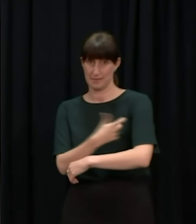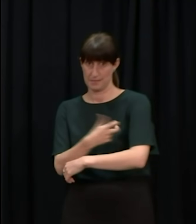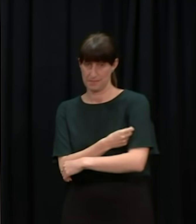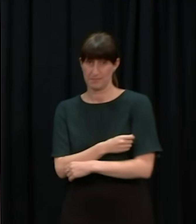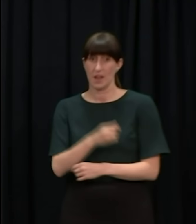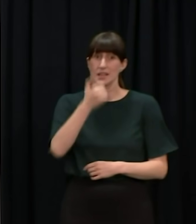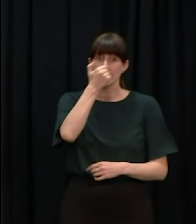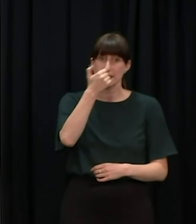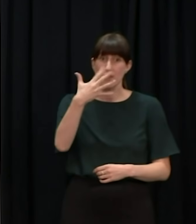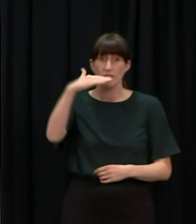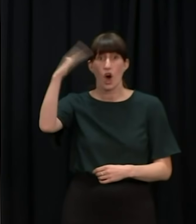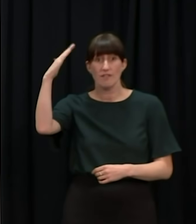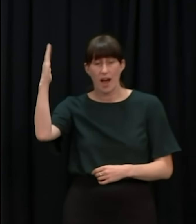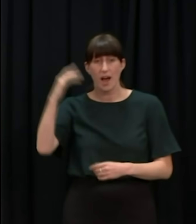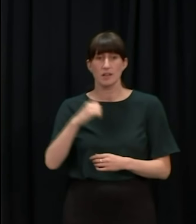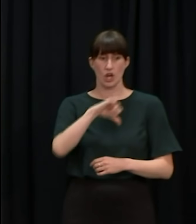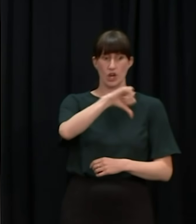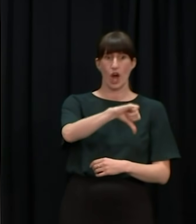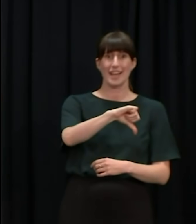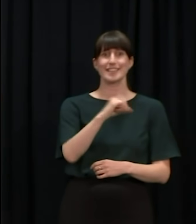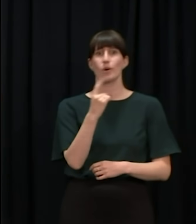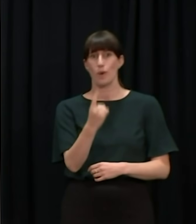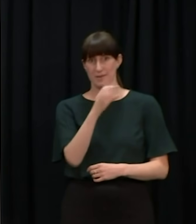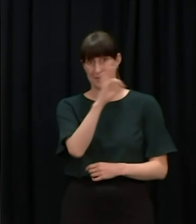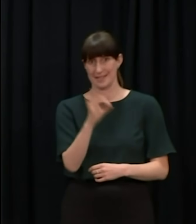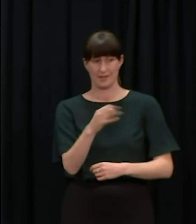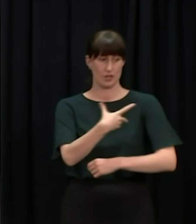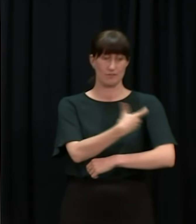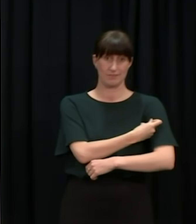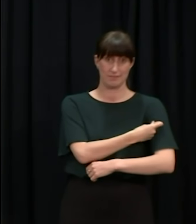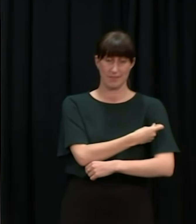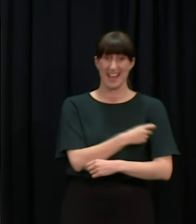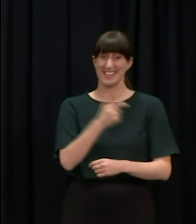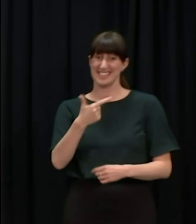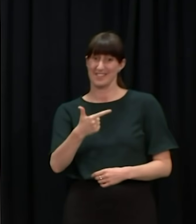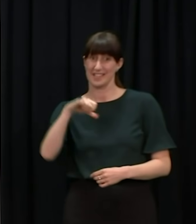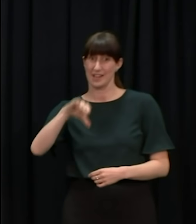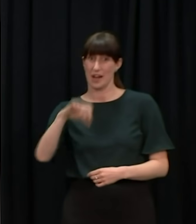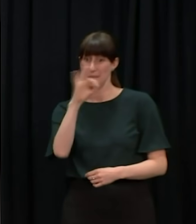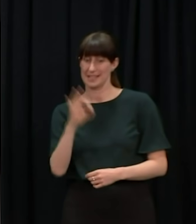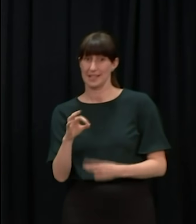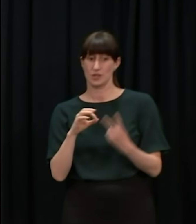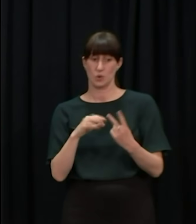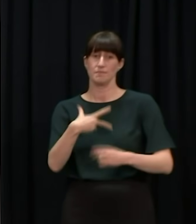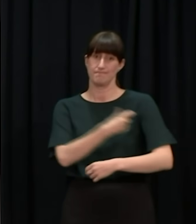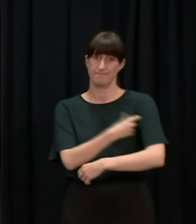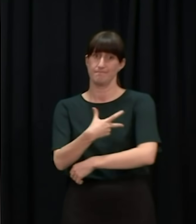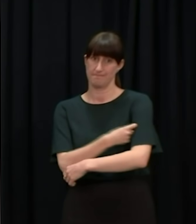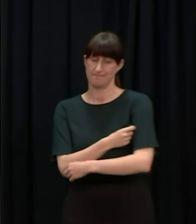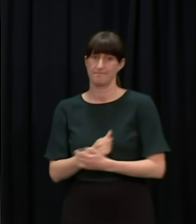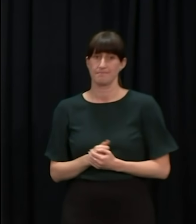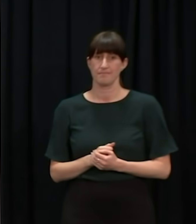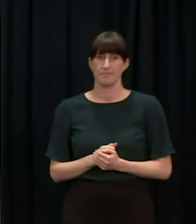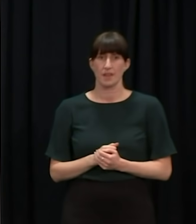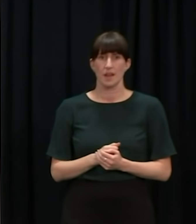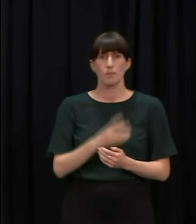65 population, 91% have received at least their first dose and 79% their second. For those aged